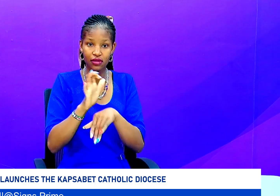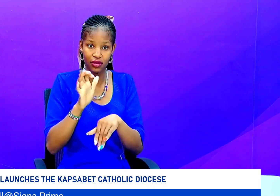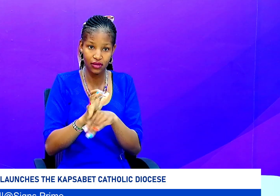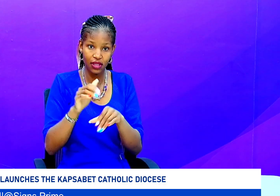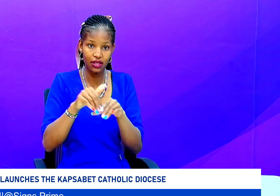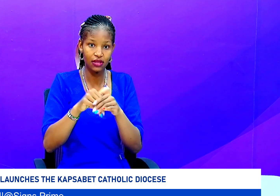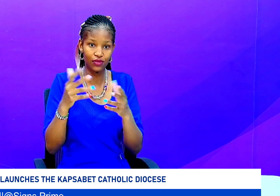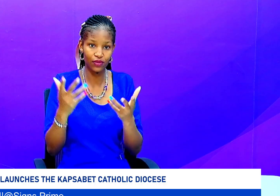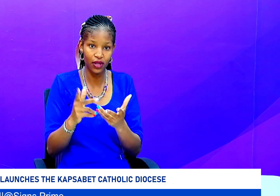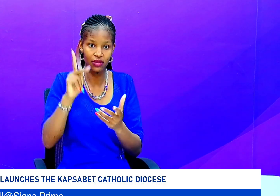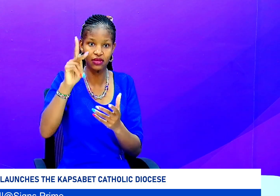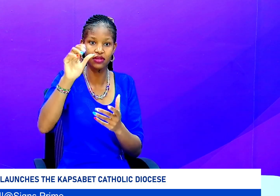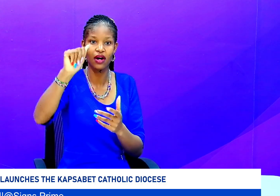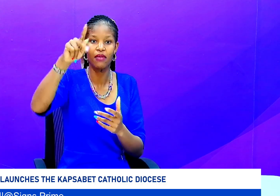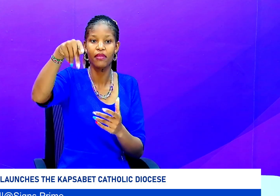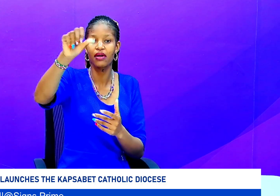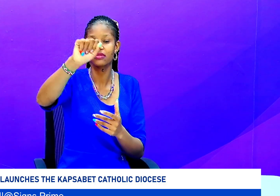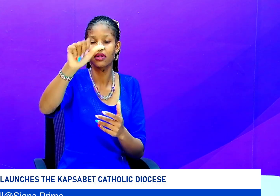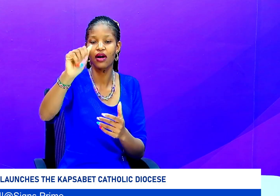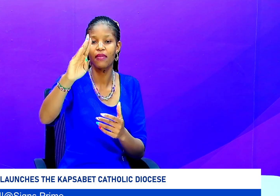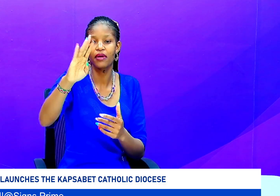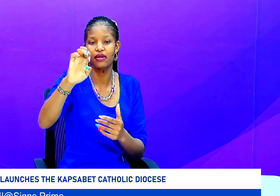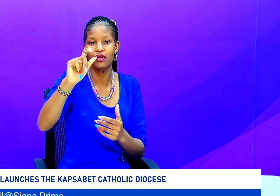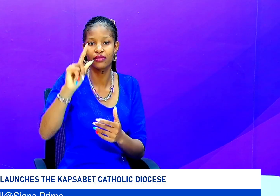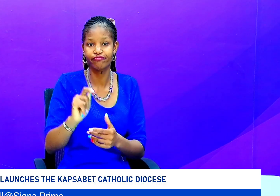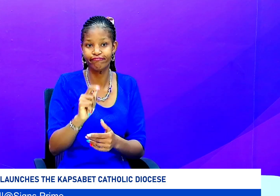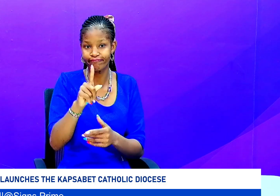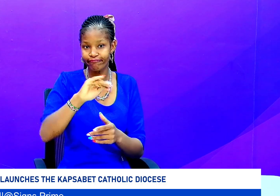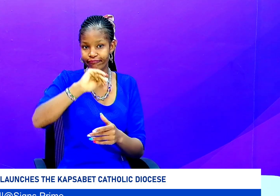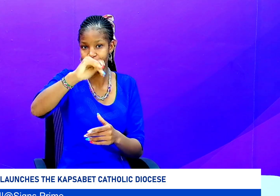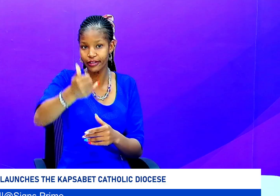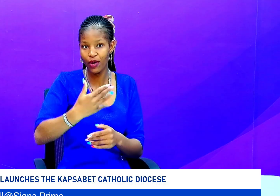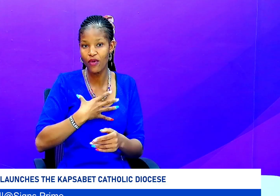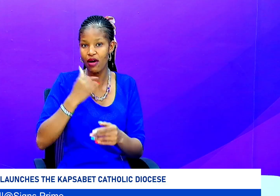officially recognized St. Peter's Catholic Church in Kapsabet town